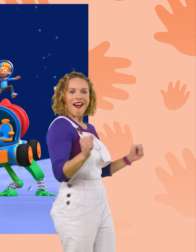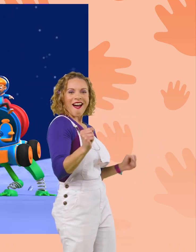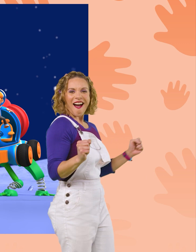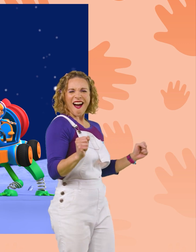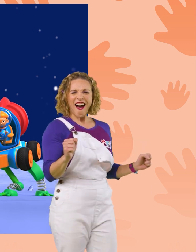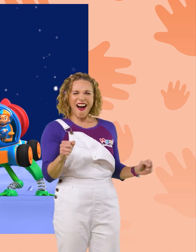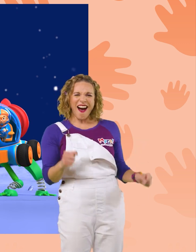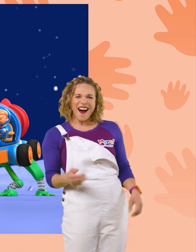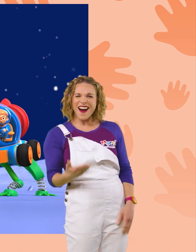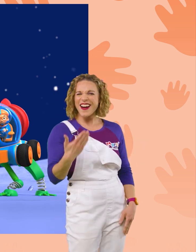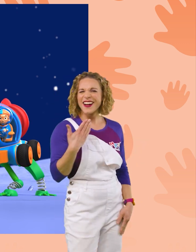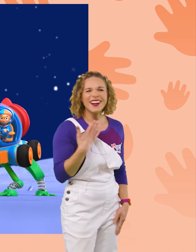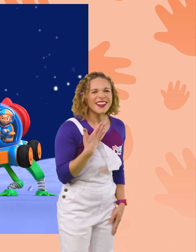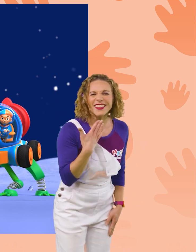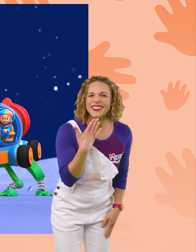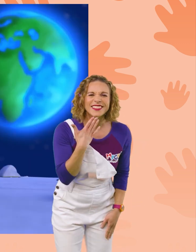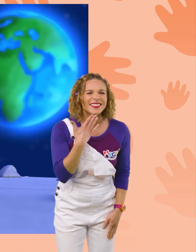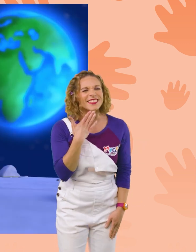Cha-cha-cha-cha-cha-cha-cha.